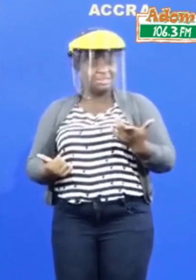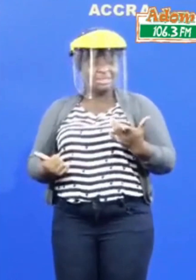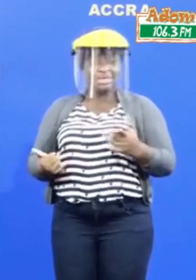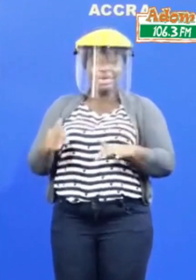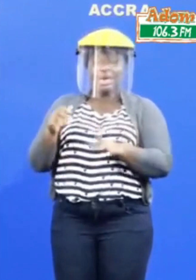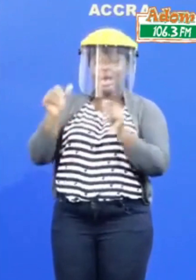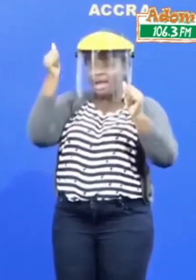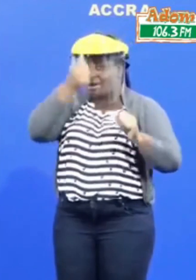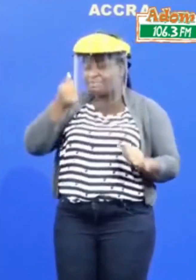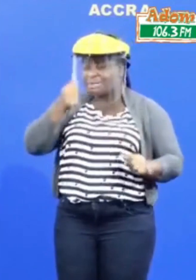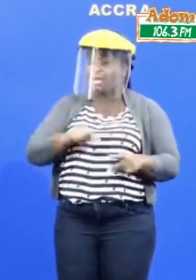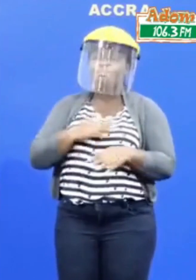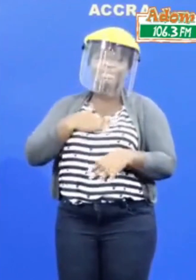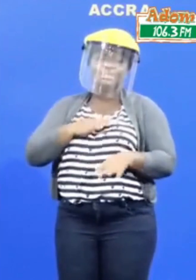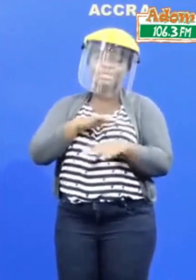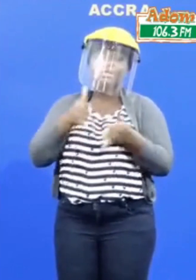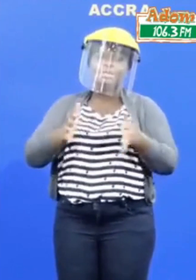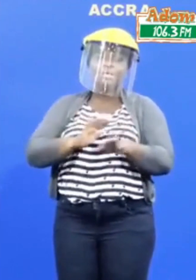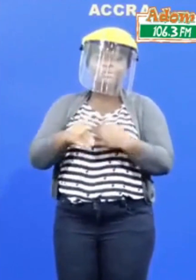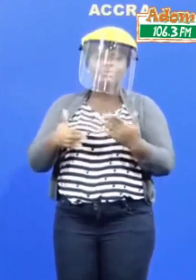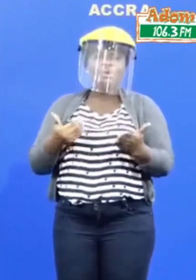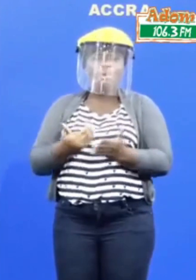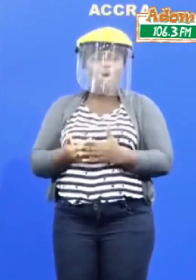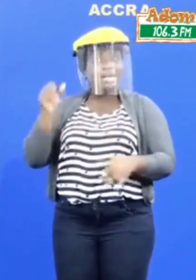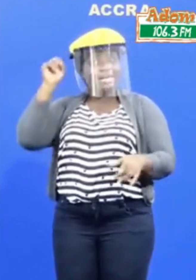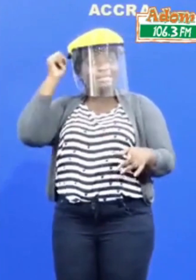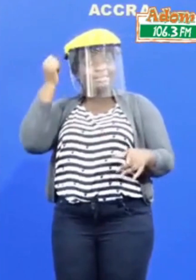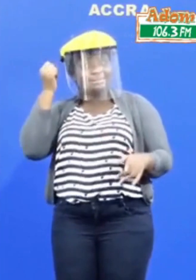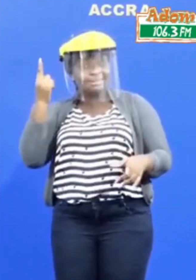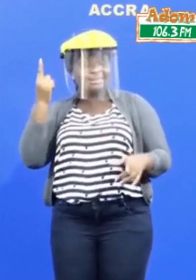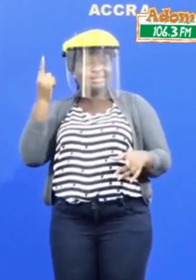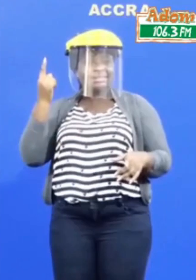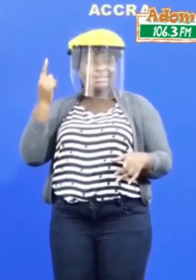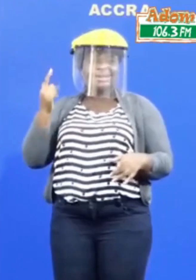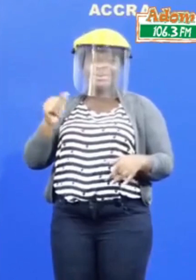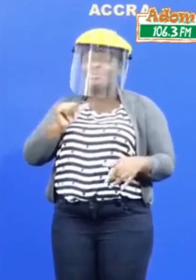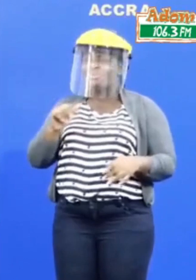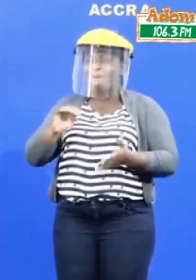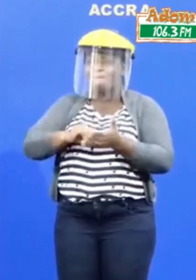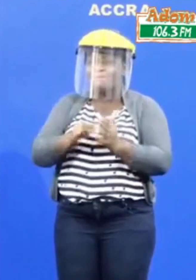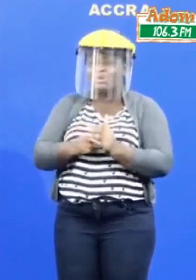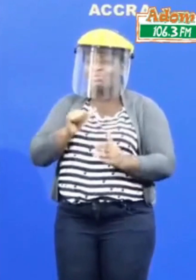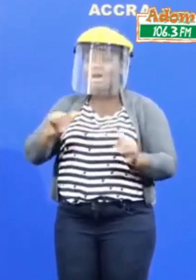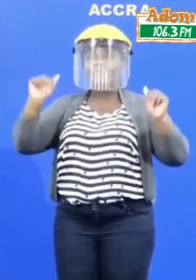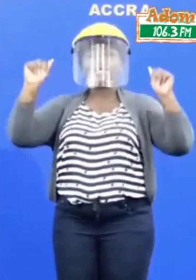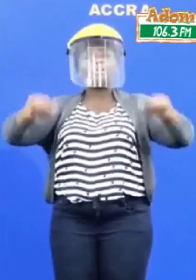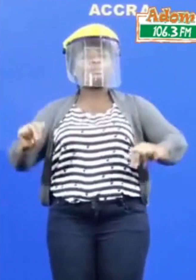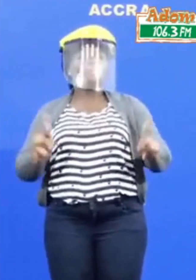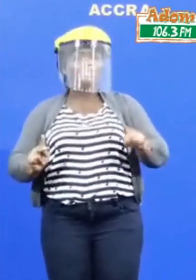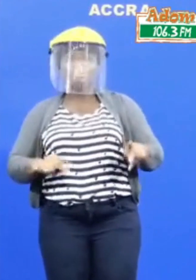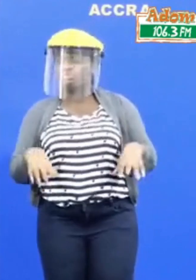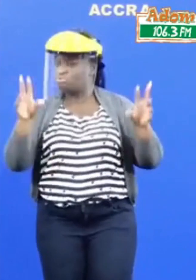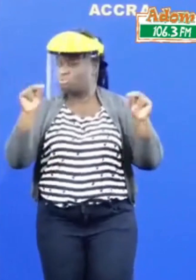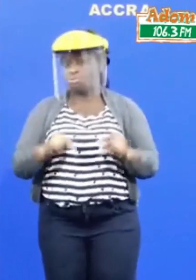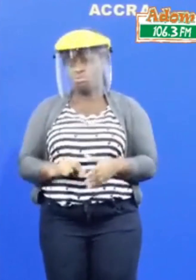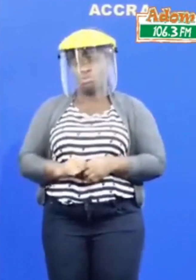chi. Mita wasi sisi wa mama ya kuinga ise muna mukaka. Awadi wahodi. Yamina tabu ma